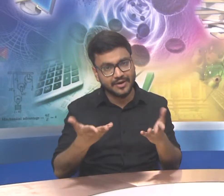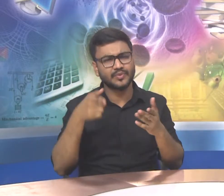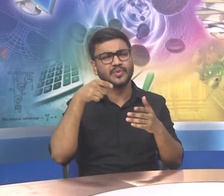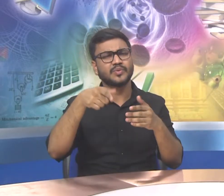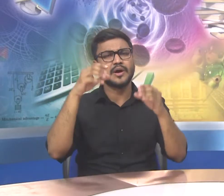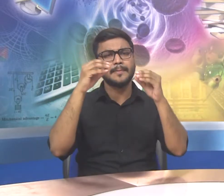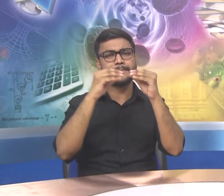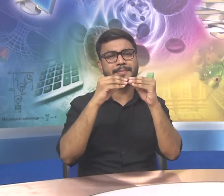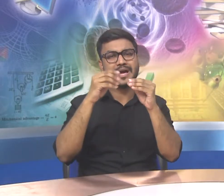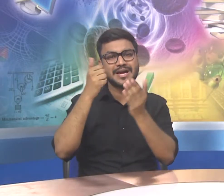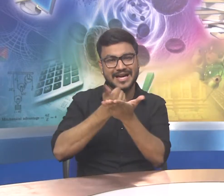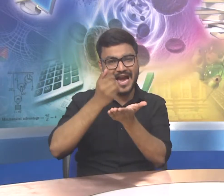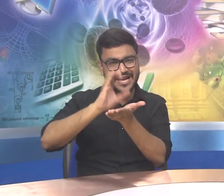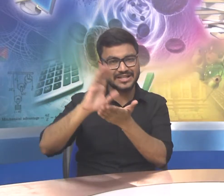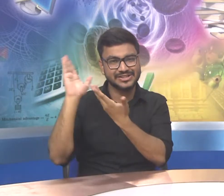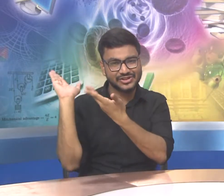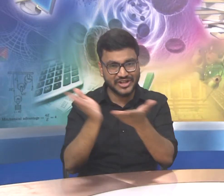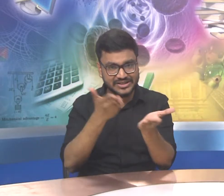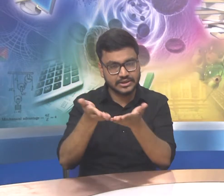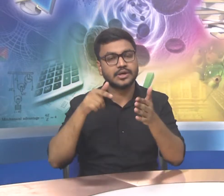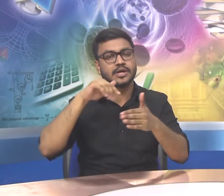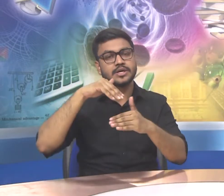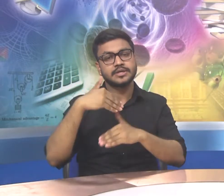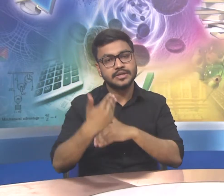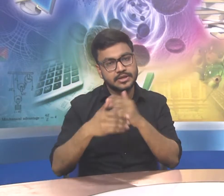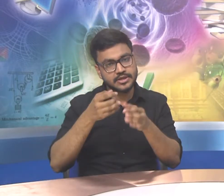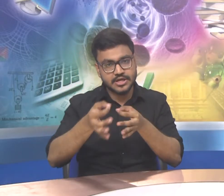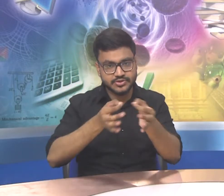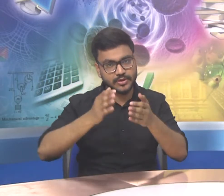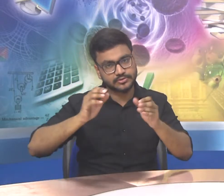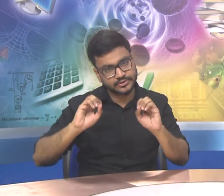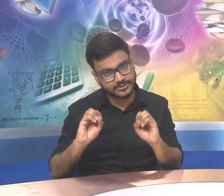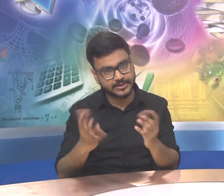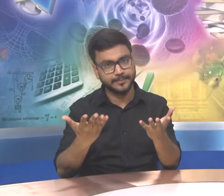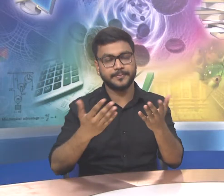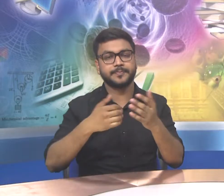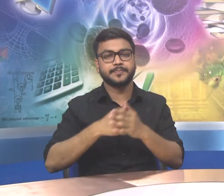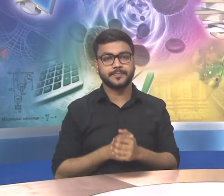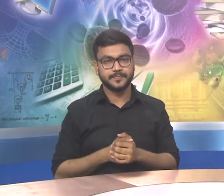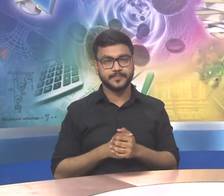So we'll start our part 2 of bank services.